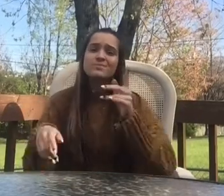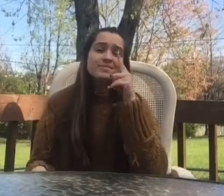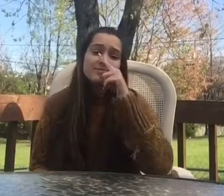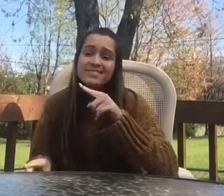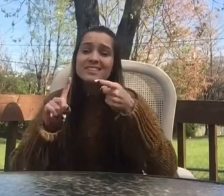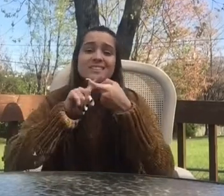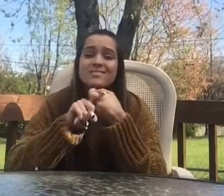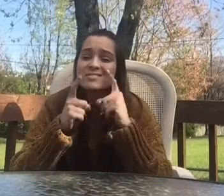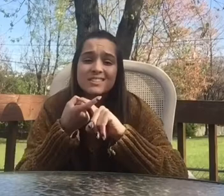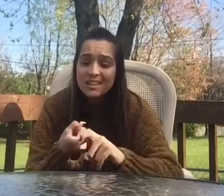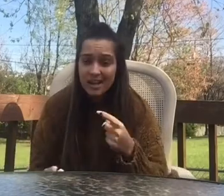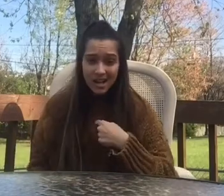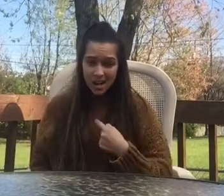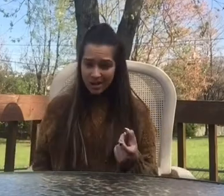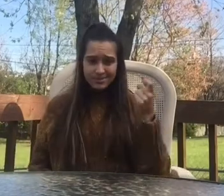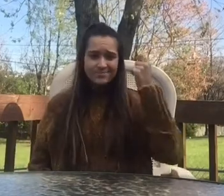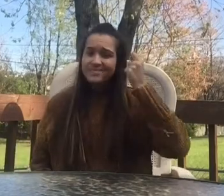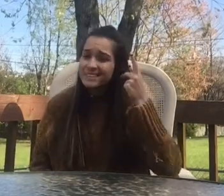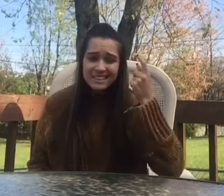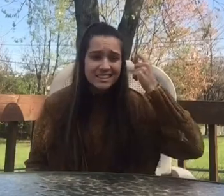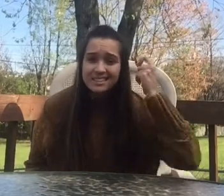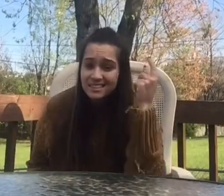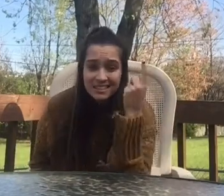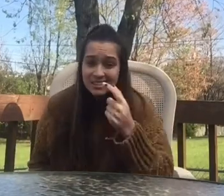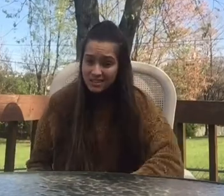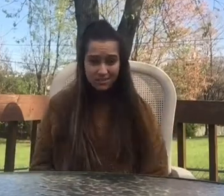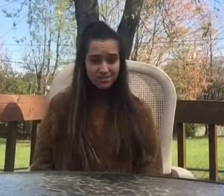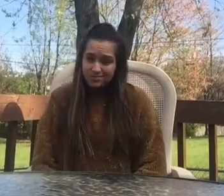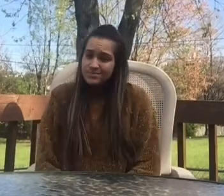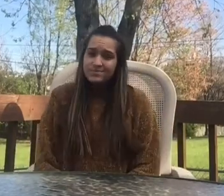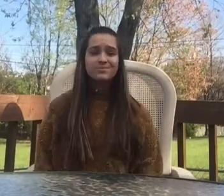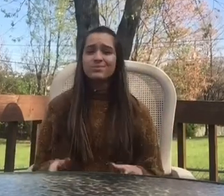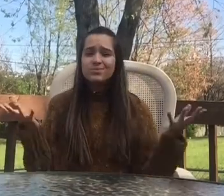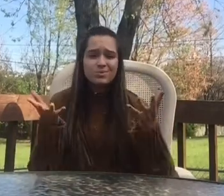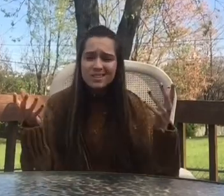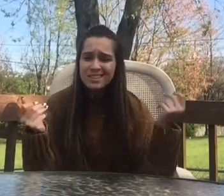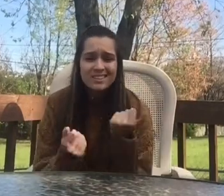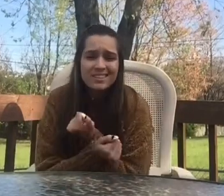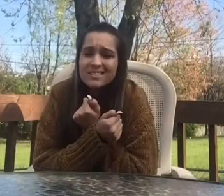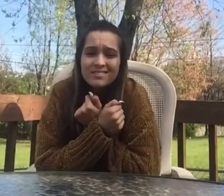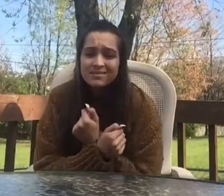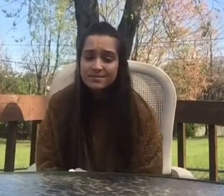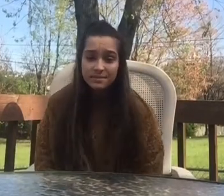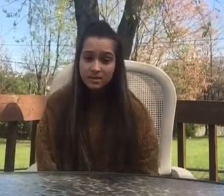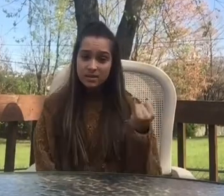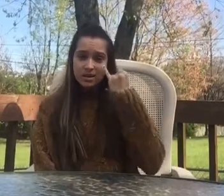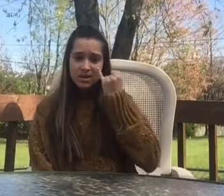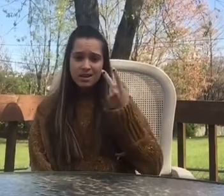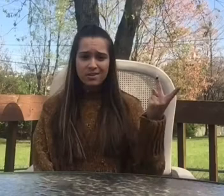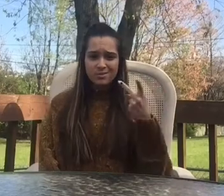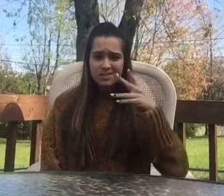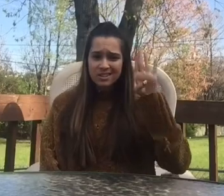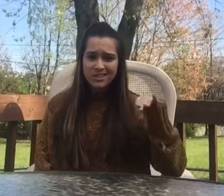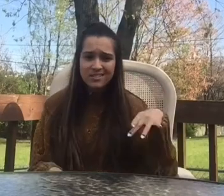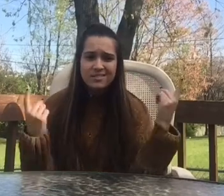of fake friends. I wouldn't even know what love is if we never